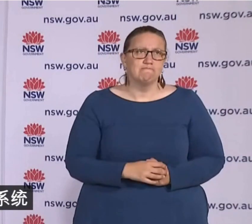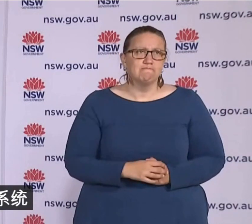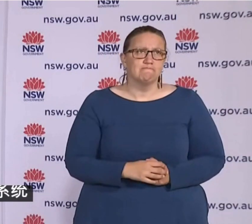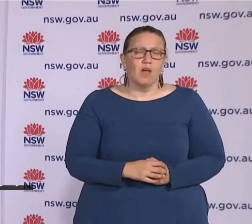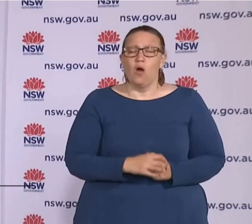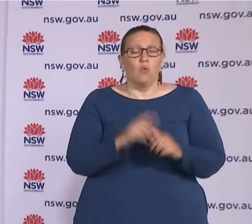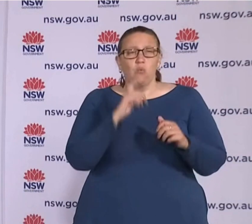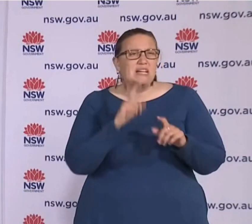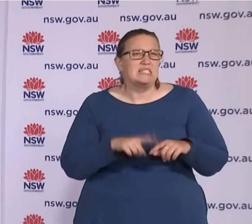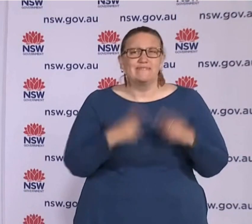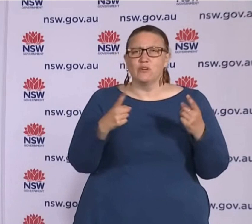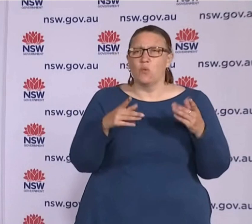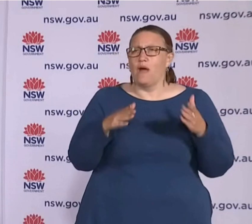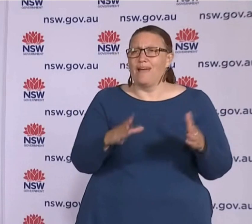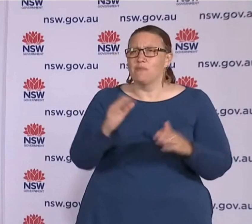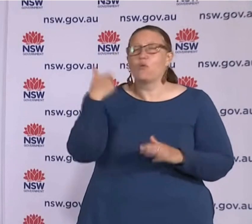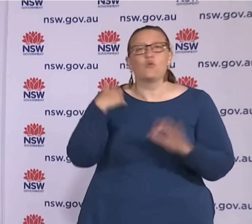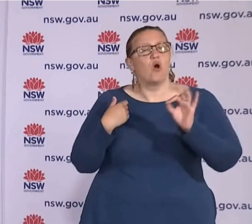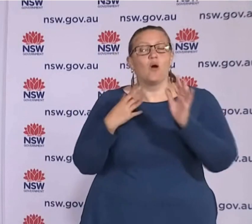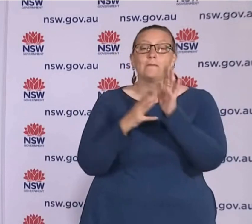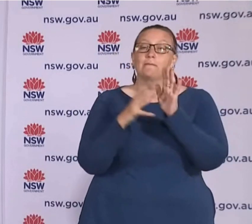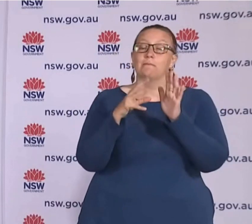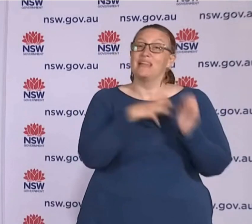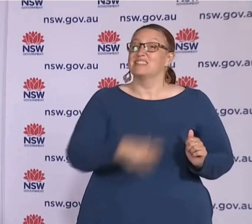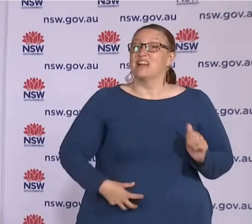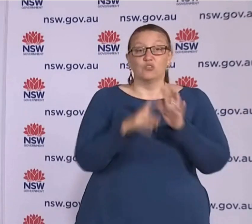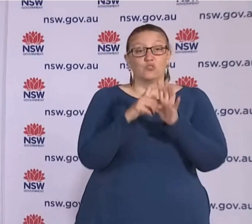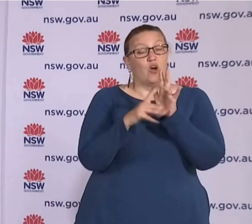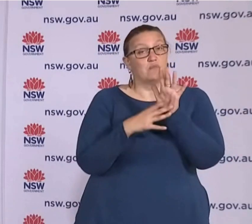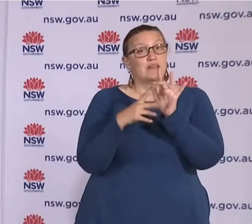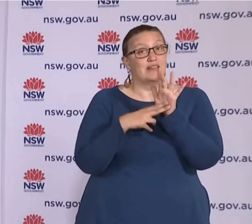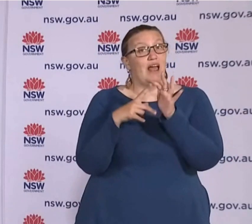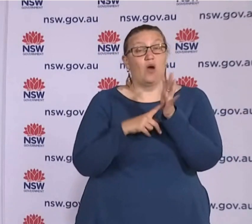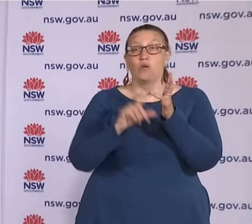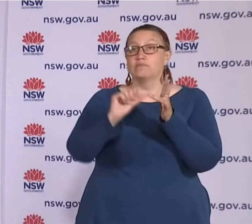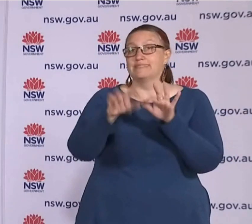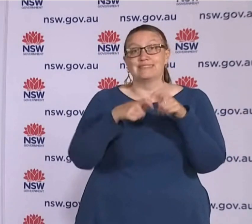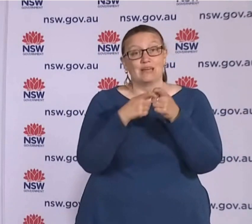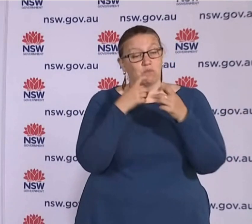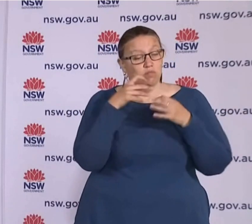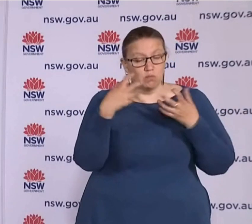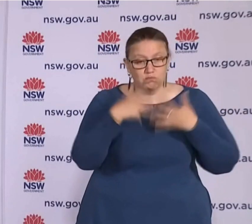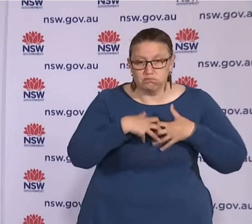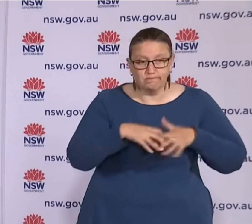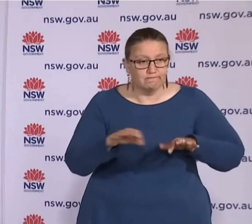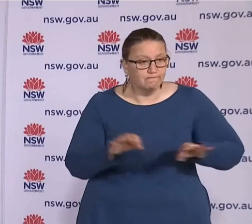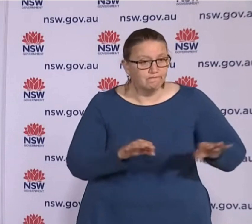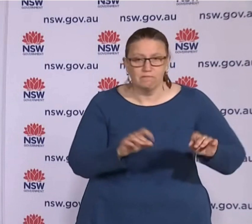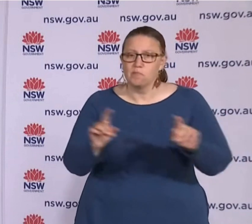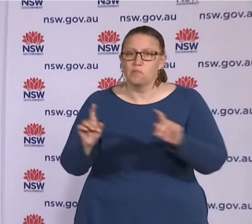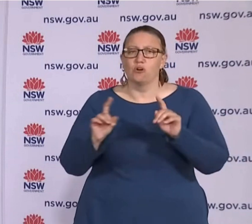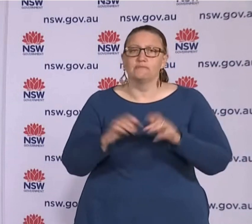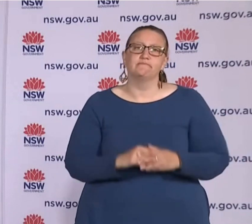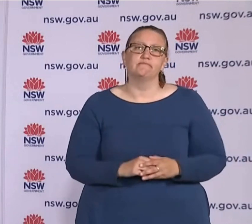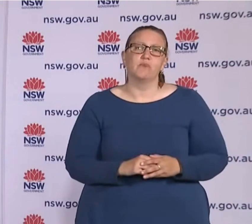Delta outbreak. It will be very similar, except this time we'll be more cautious about making sure nobody who's unvaccinated is